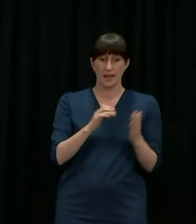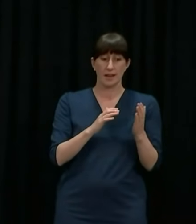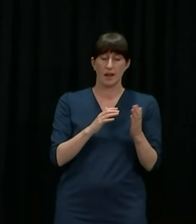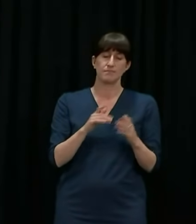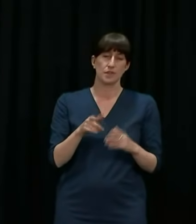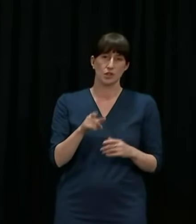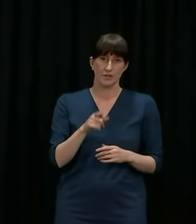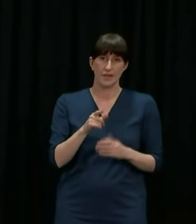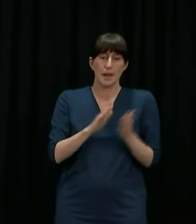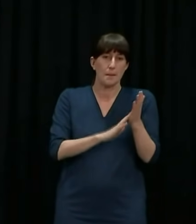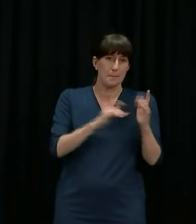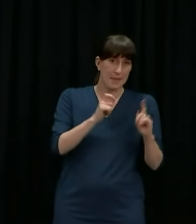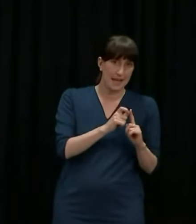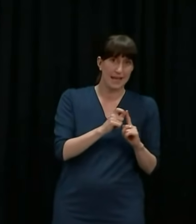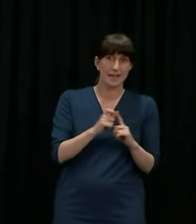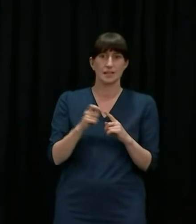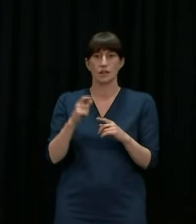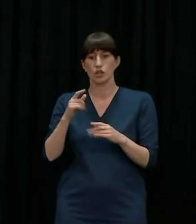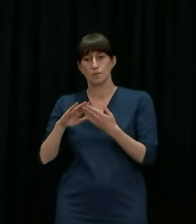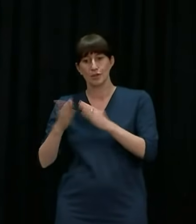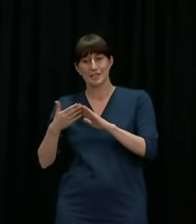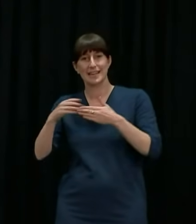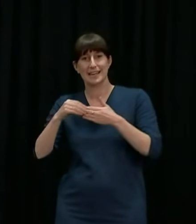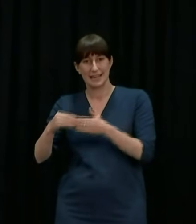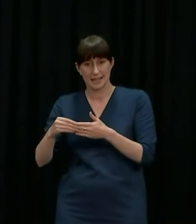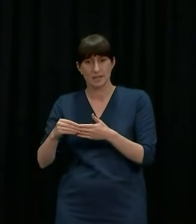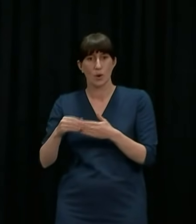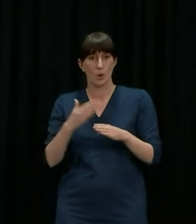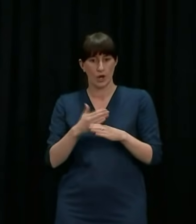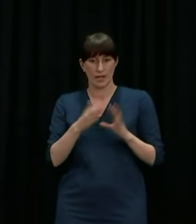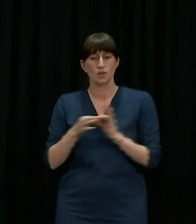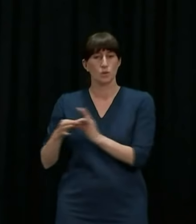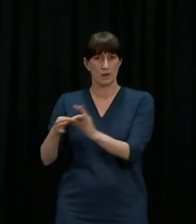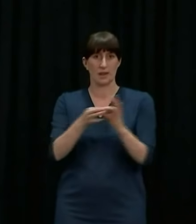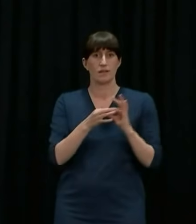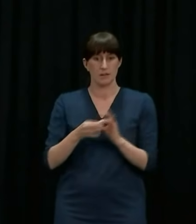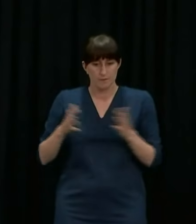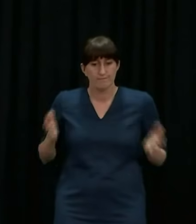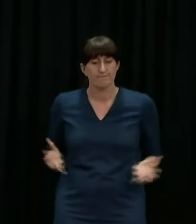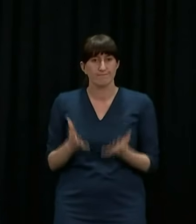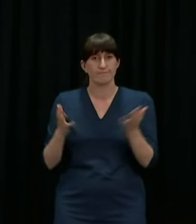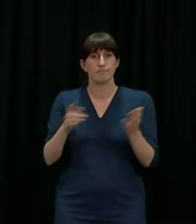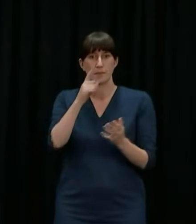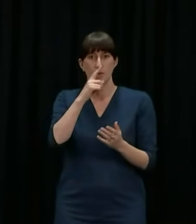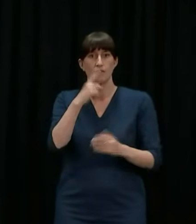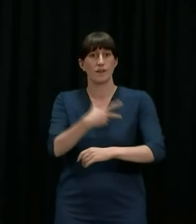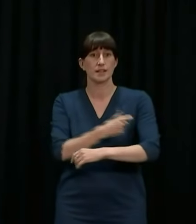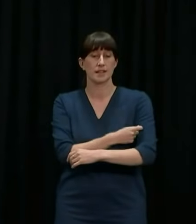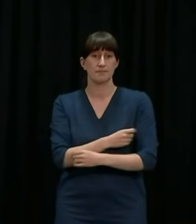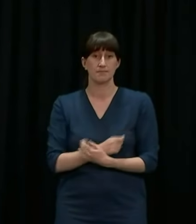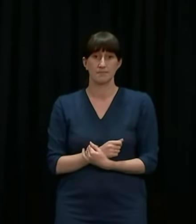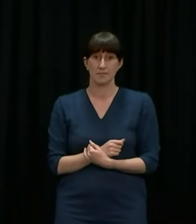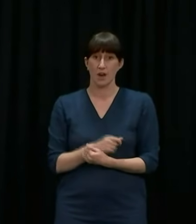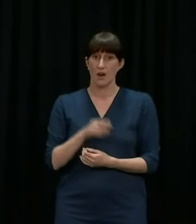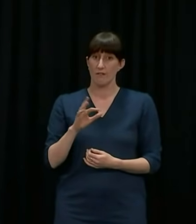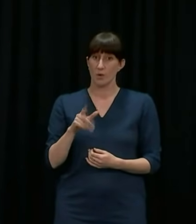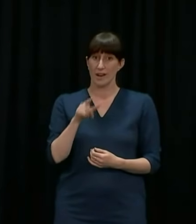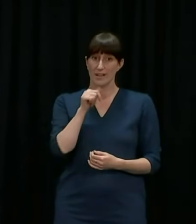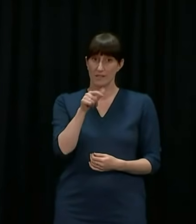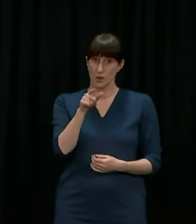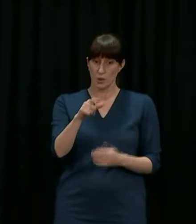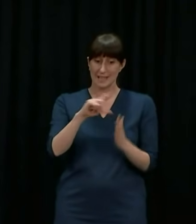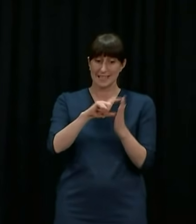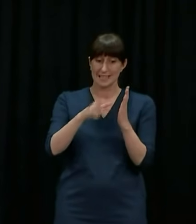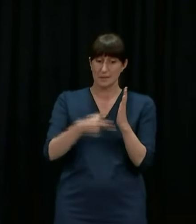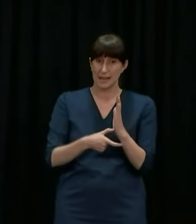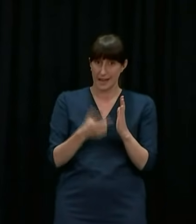working together to try and turn people out to be vaccinated. There will be dedicated sites for those with disabilities, including